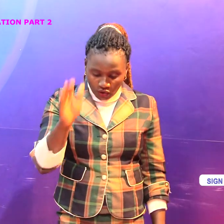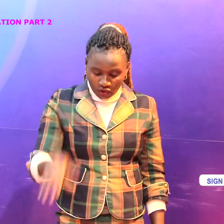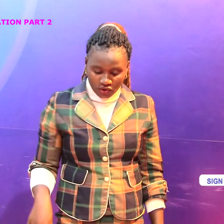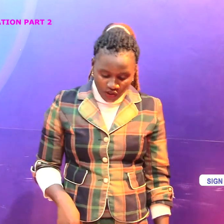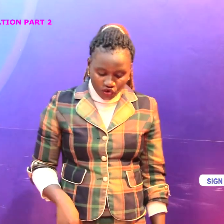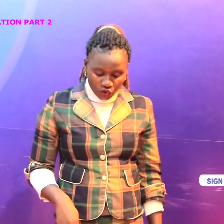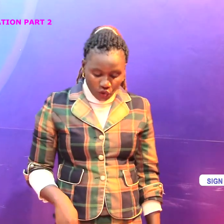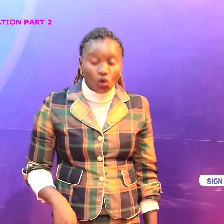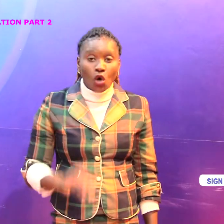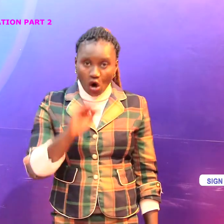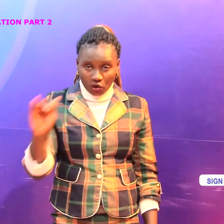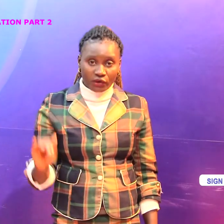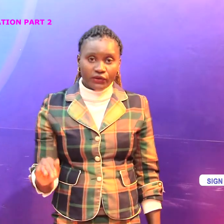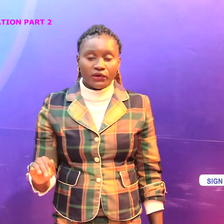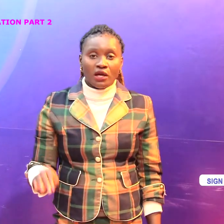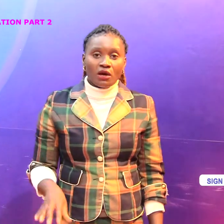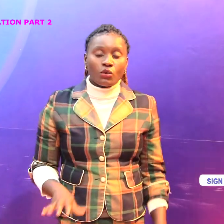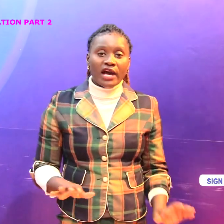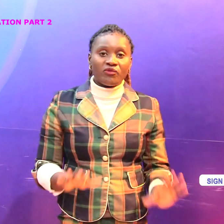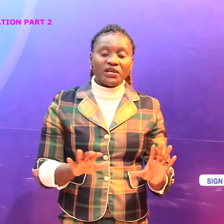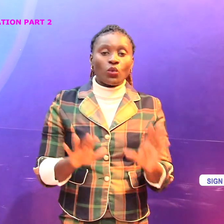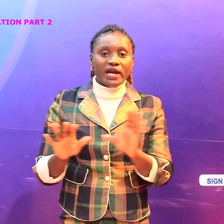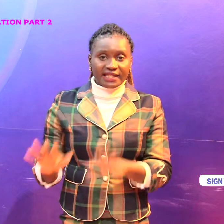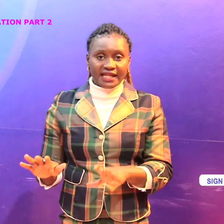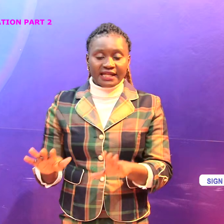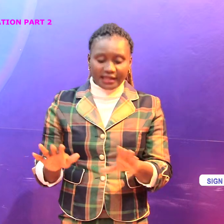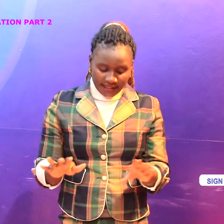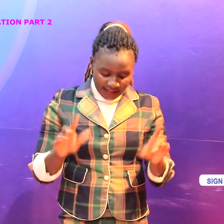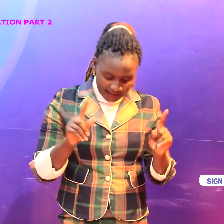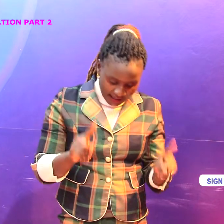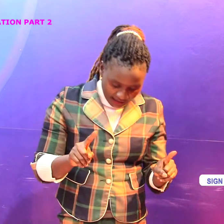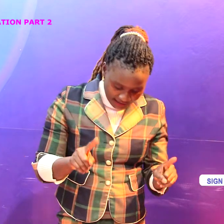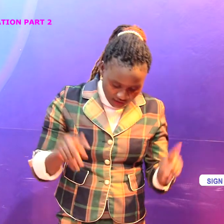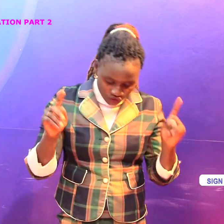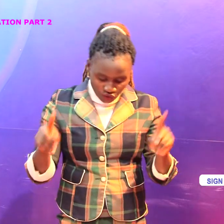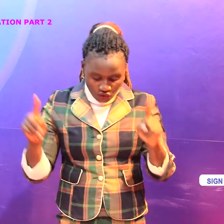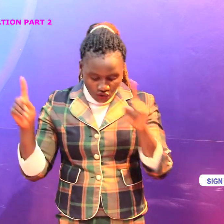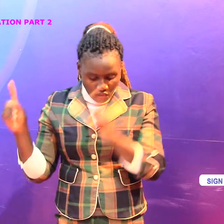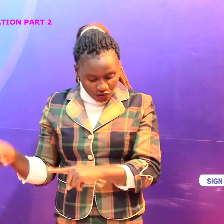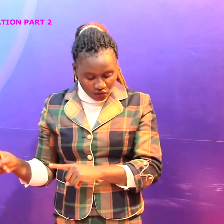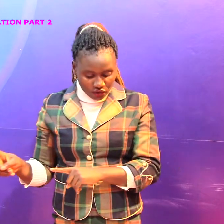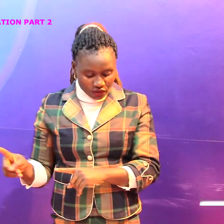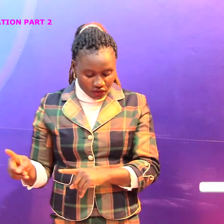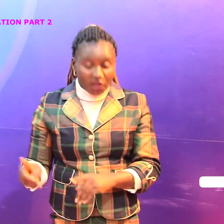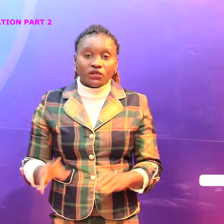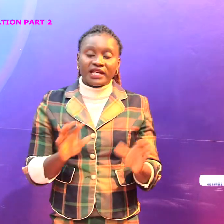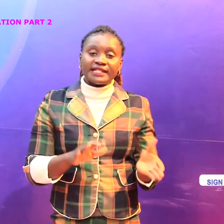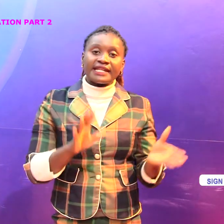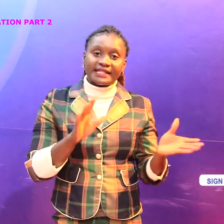o'clock. 2 o'clock. We have been waiting since 2 o'clock. So that is the